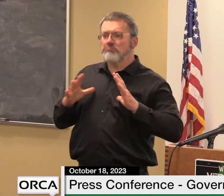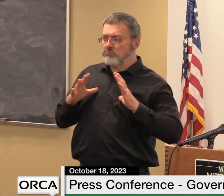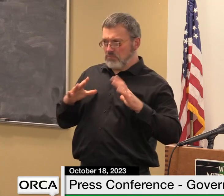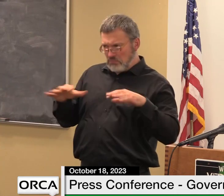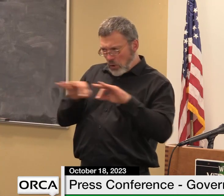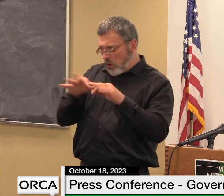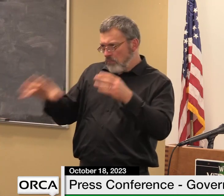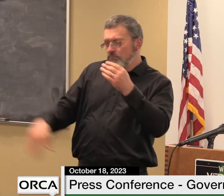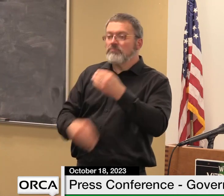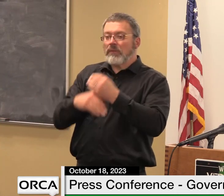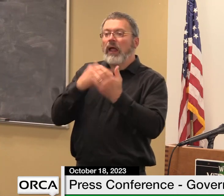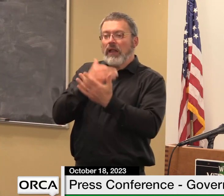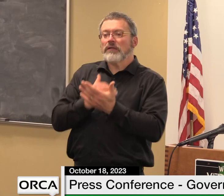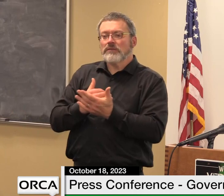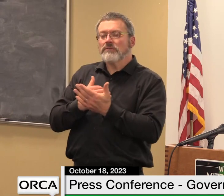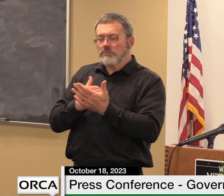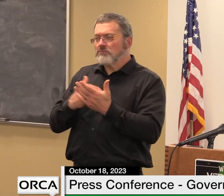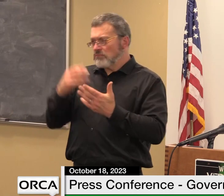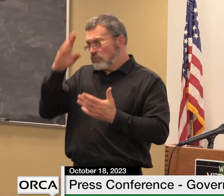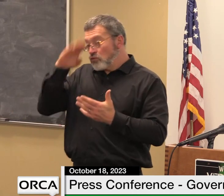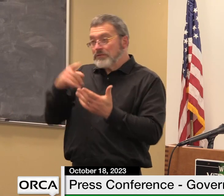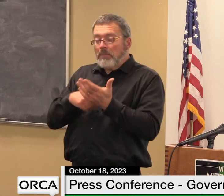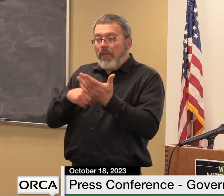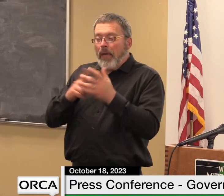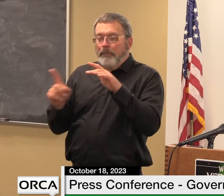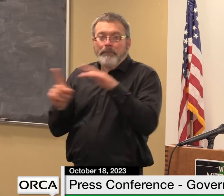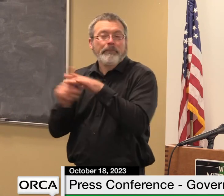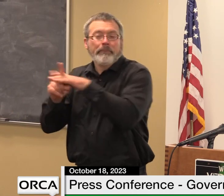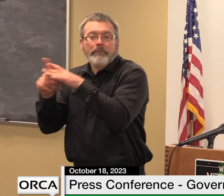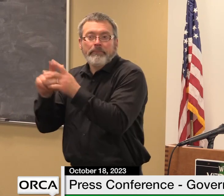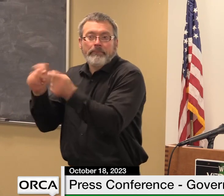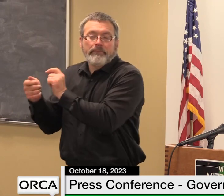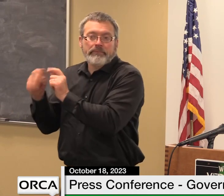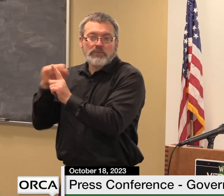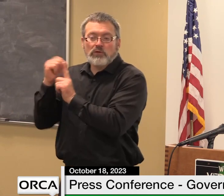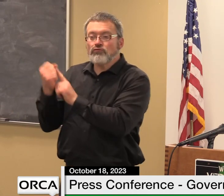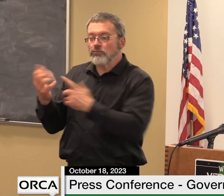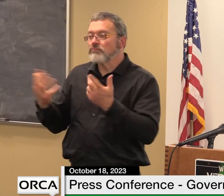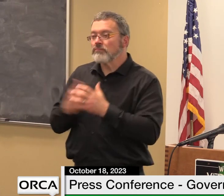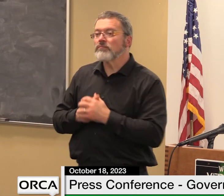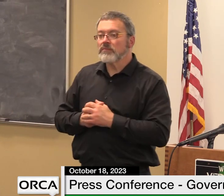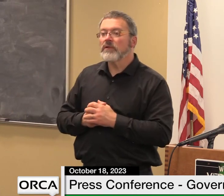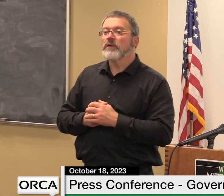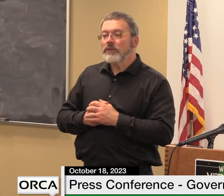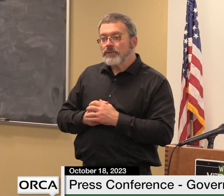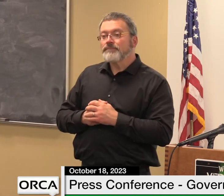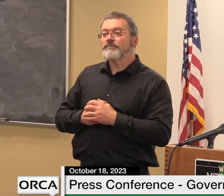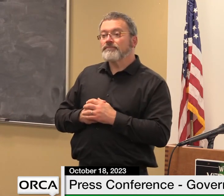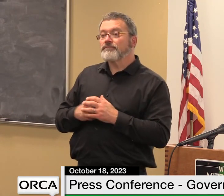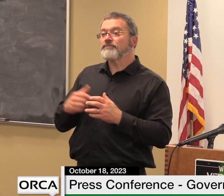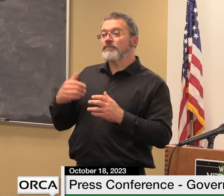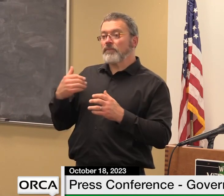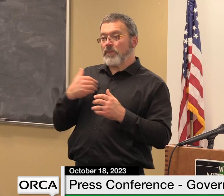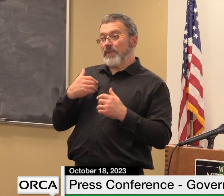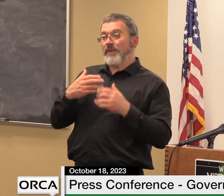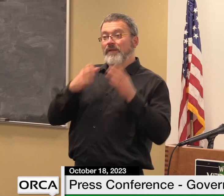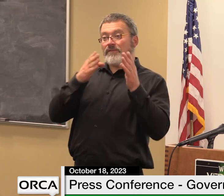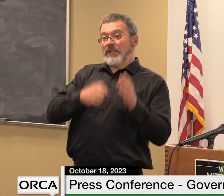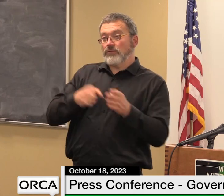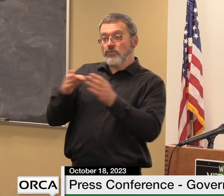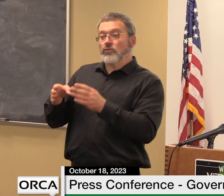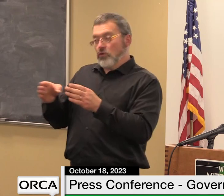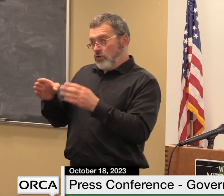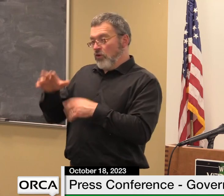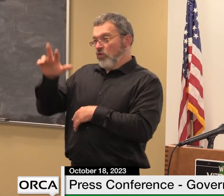change. We have assessed 321 separate sites for possible direct housing placements,